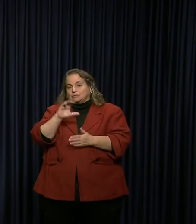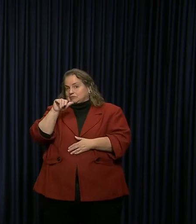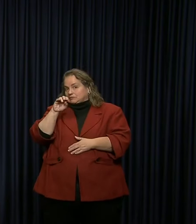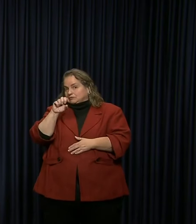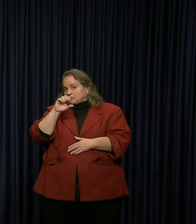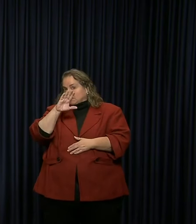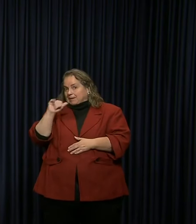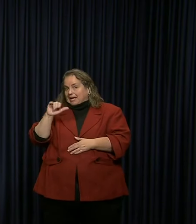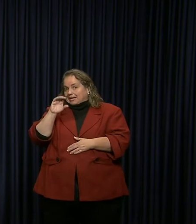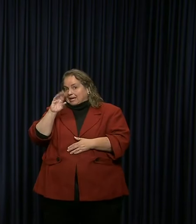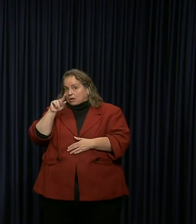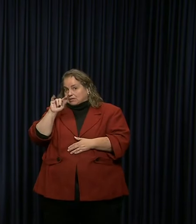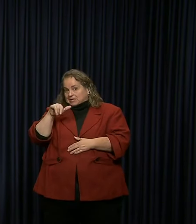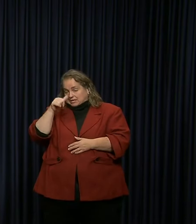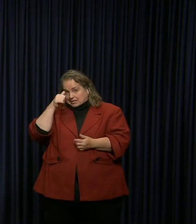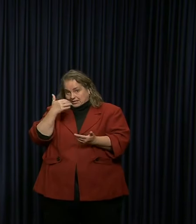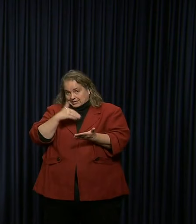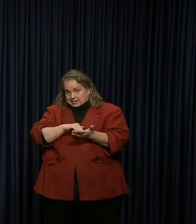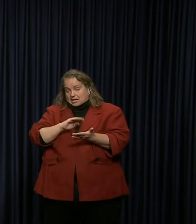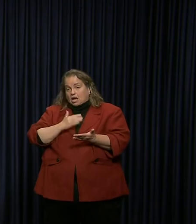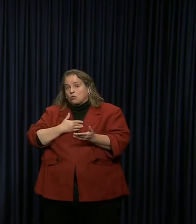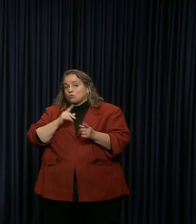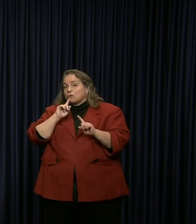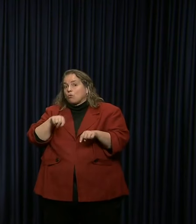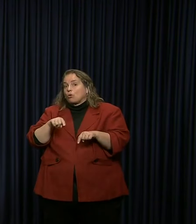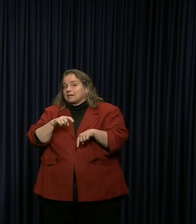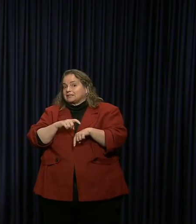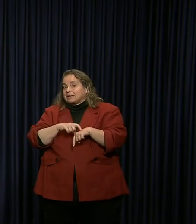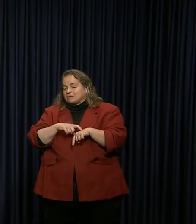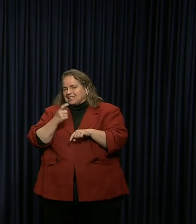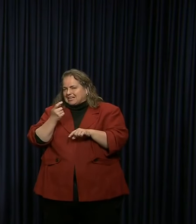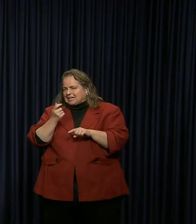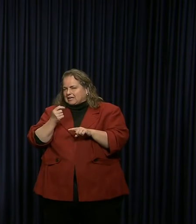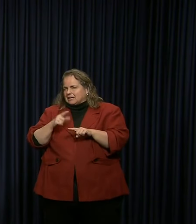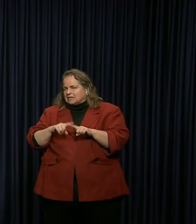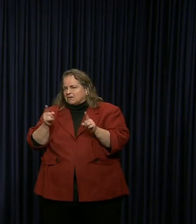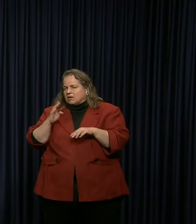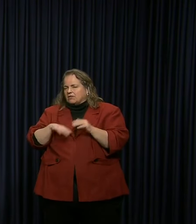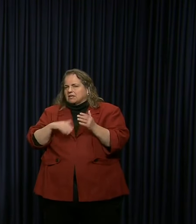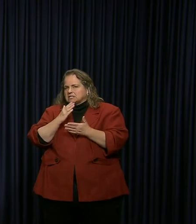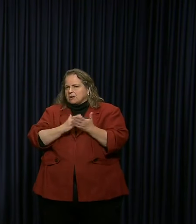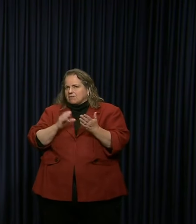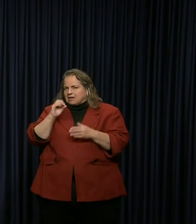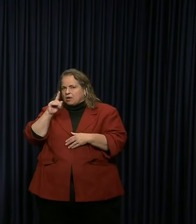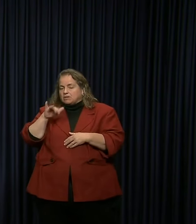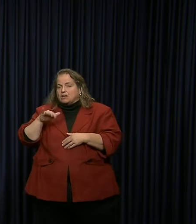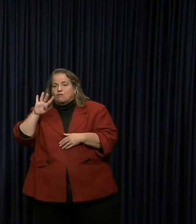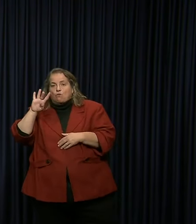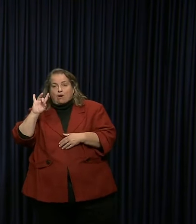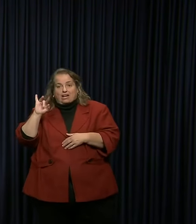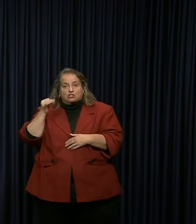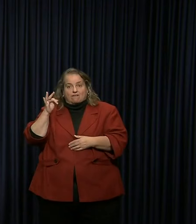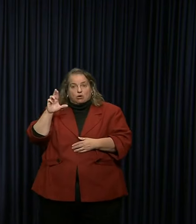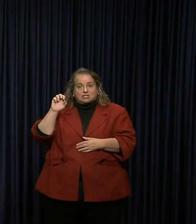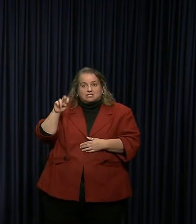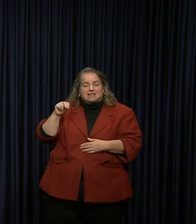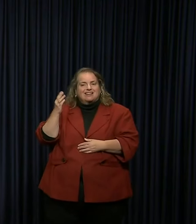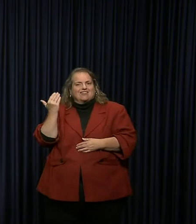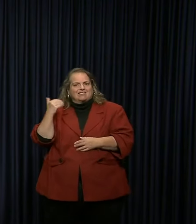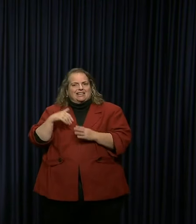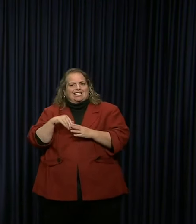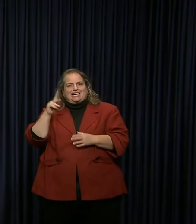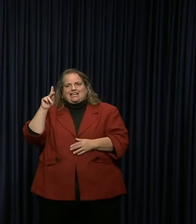And again, remember, our reporting times are a little different than some of the counties, but 48 in Jefferson,